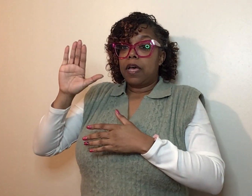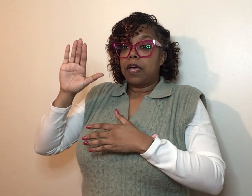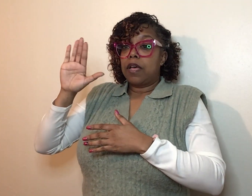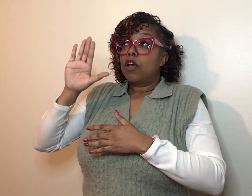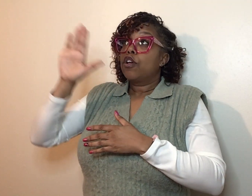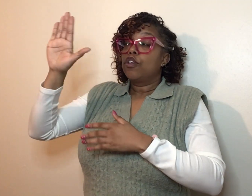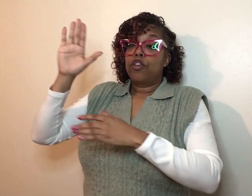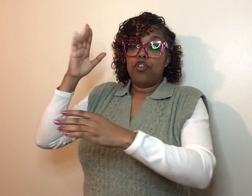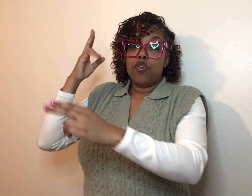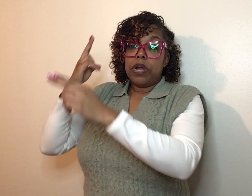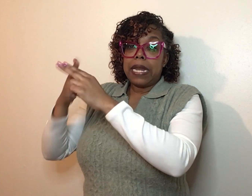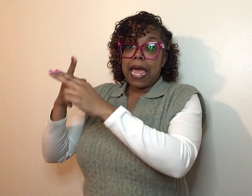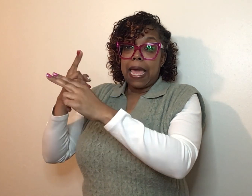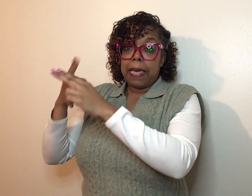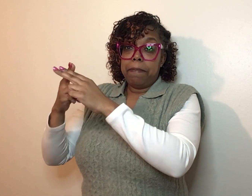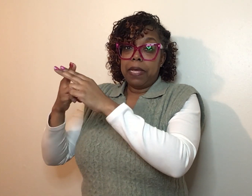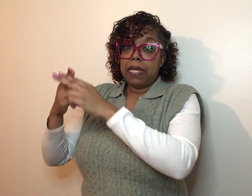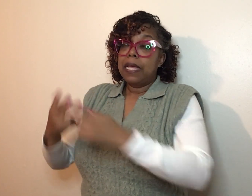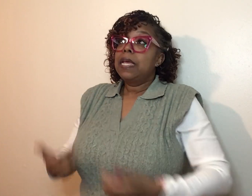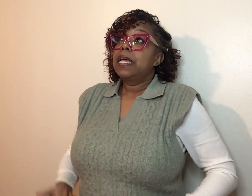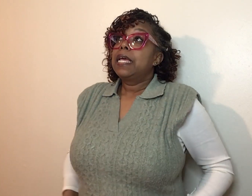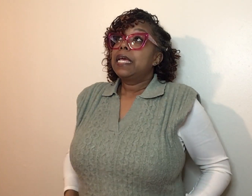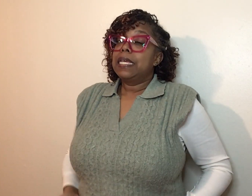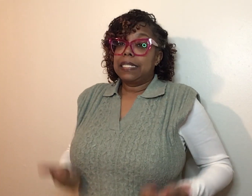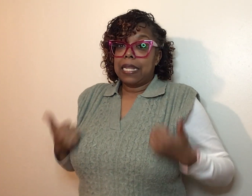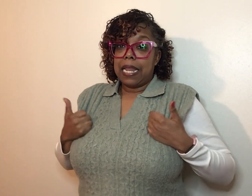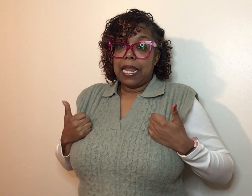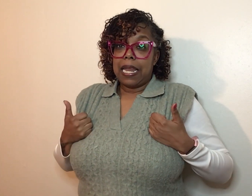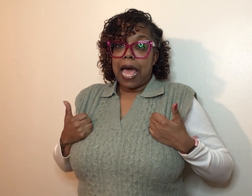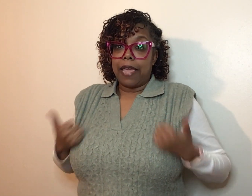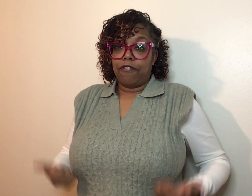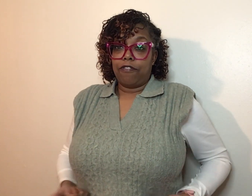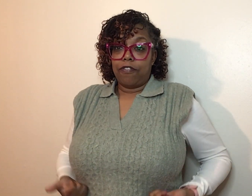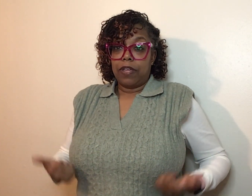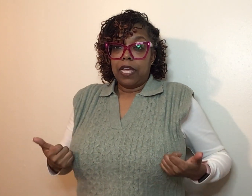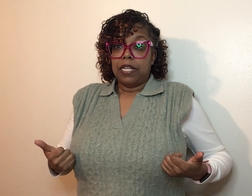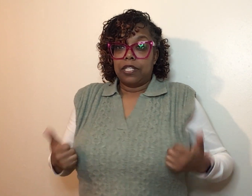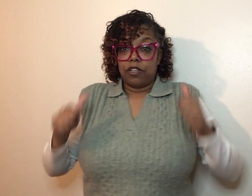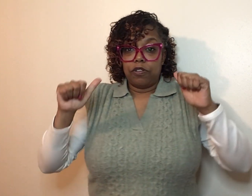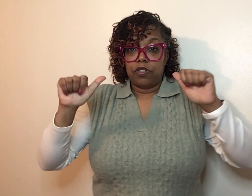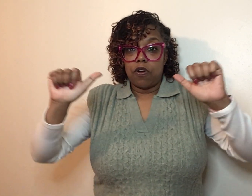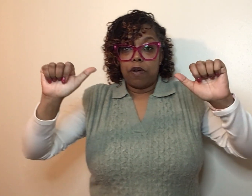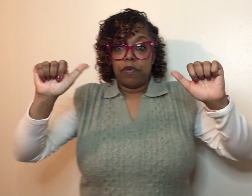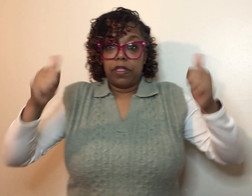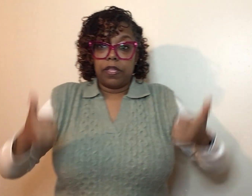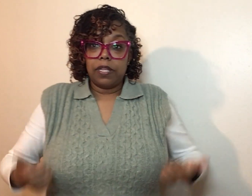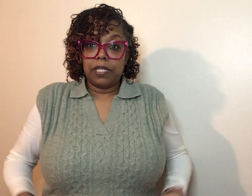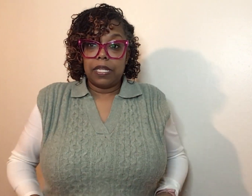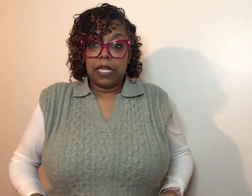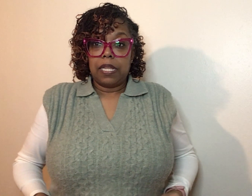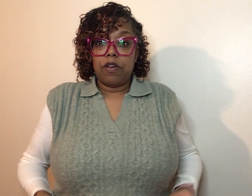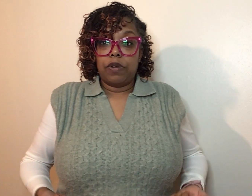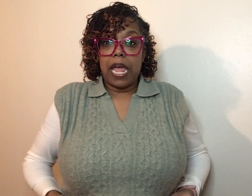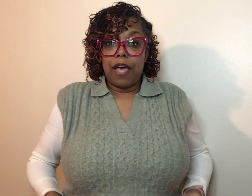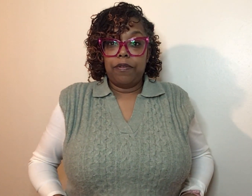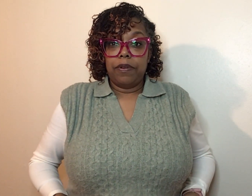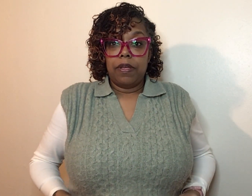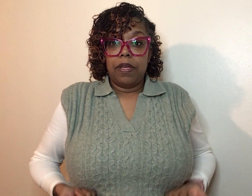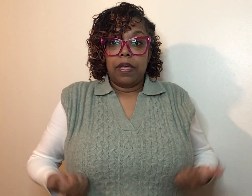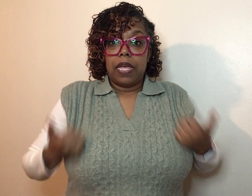Uh, your name is life. So you start with this, go down, and